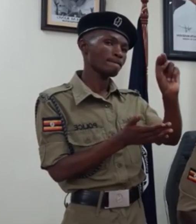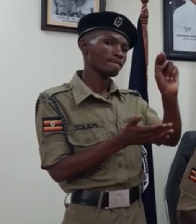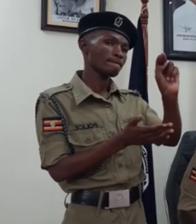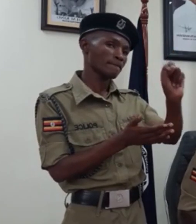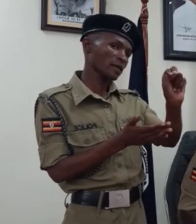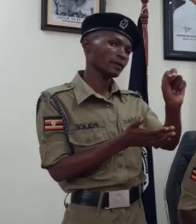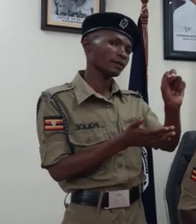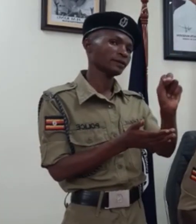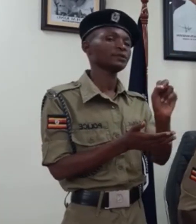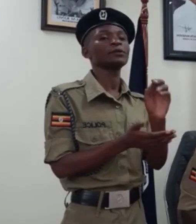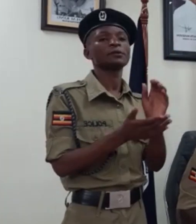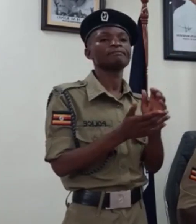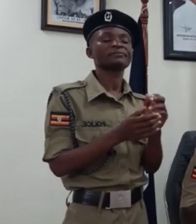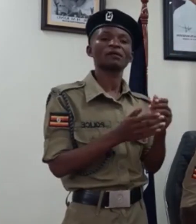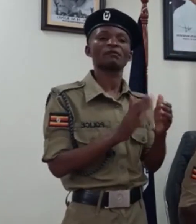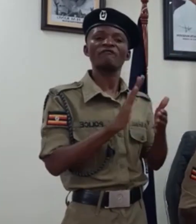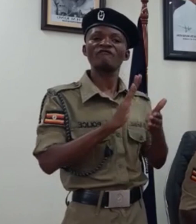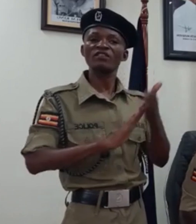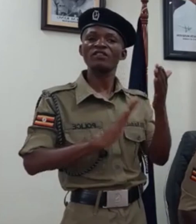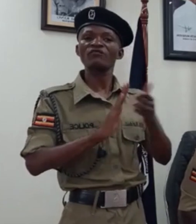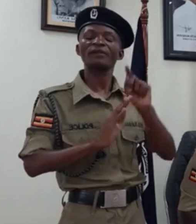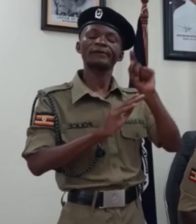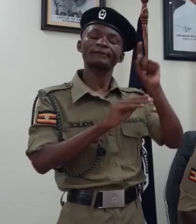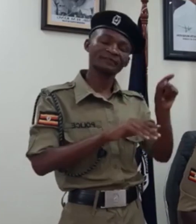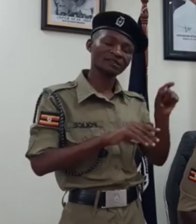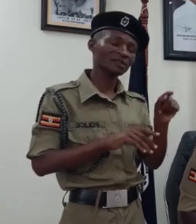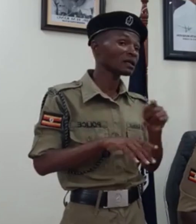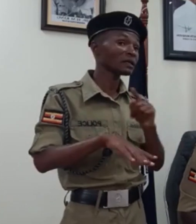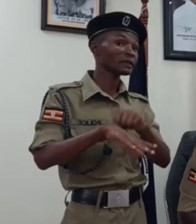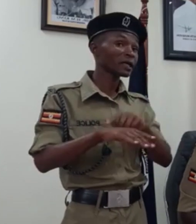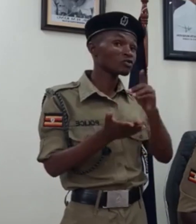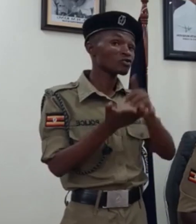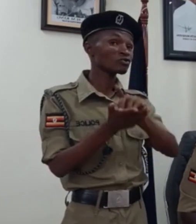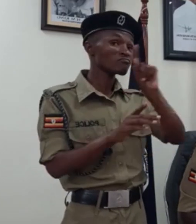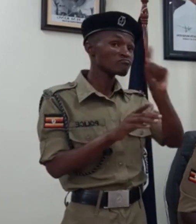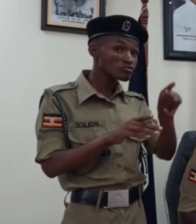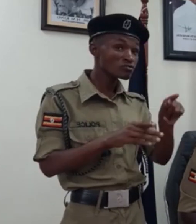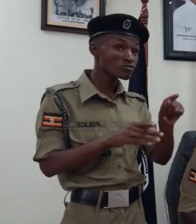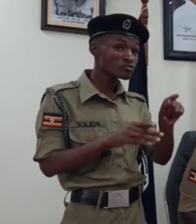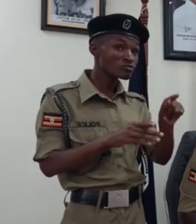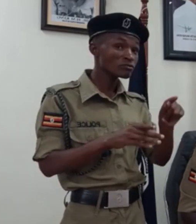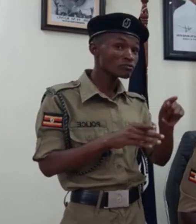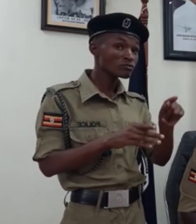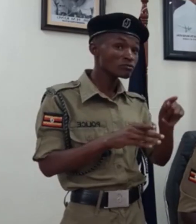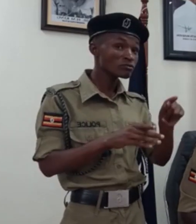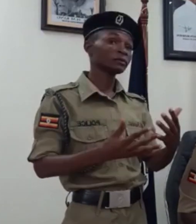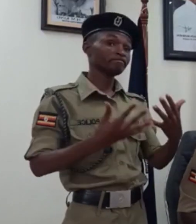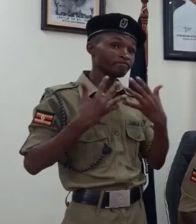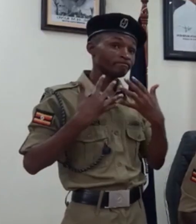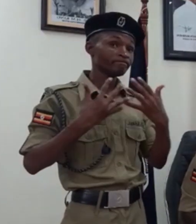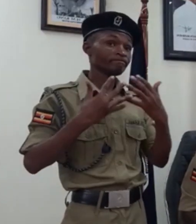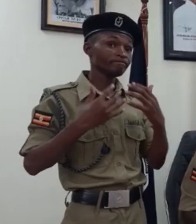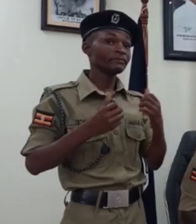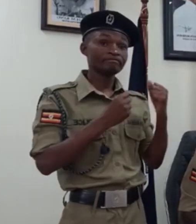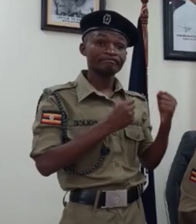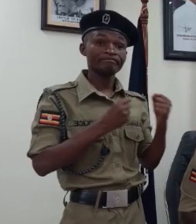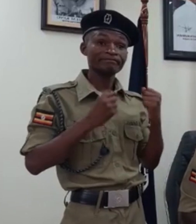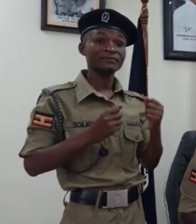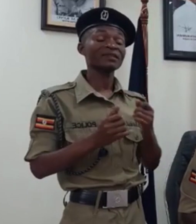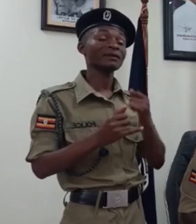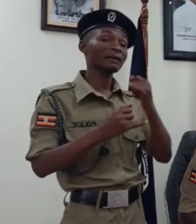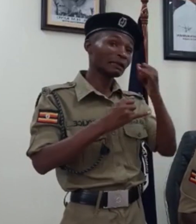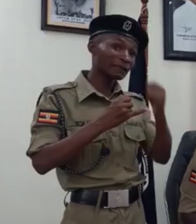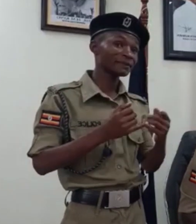Yasobodde okukubira dokita we ow'oku lusegere gwe bayita Dr. Ben Kingi ono yasobodde